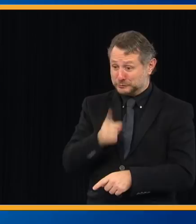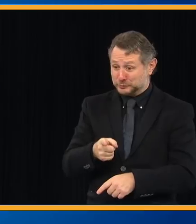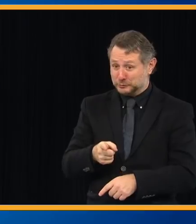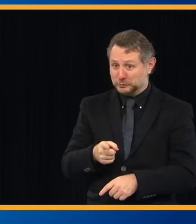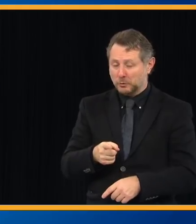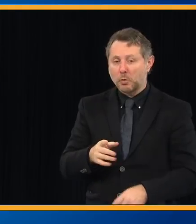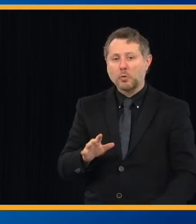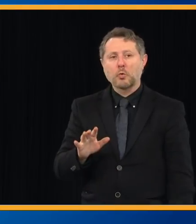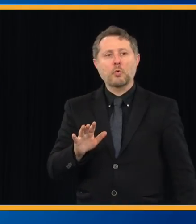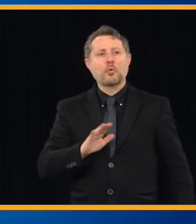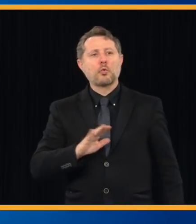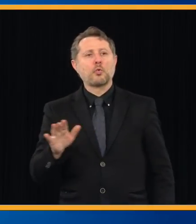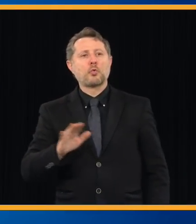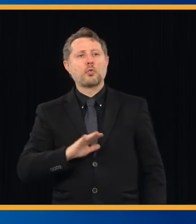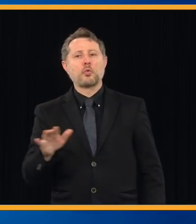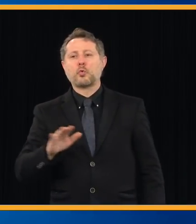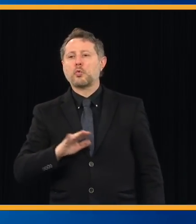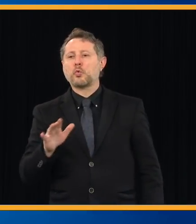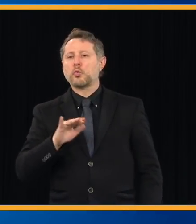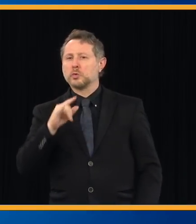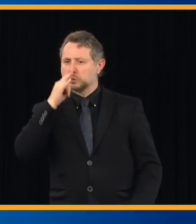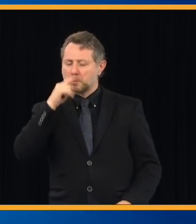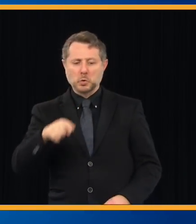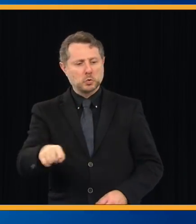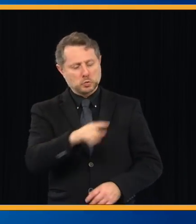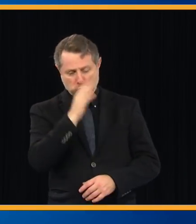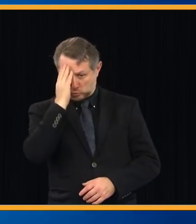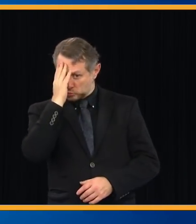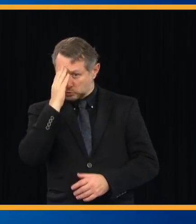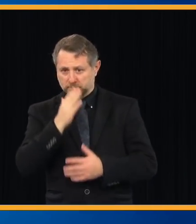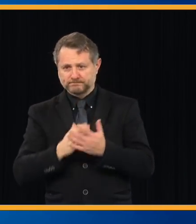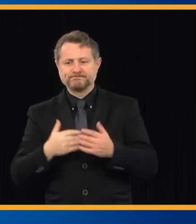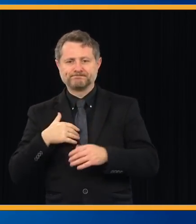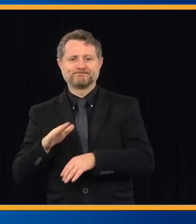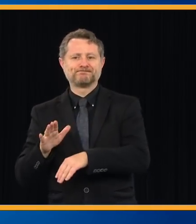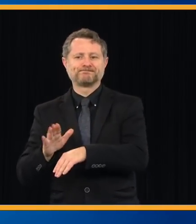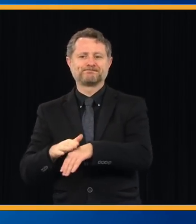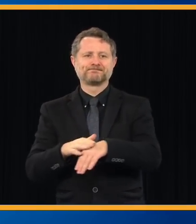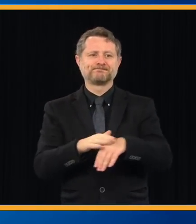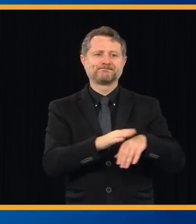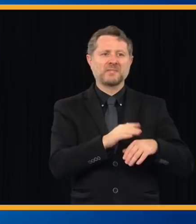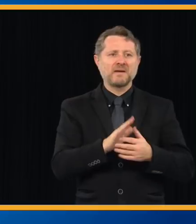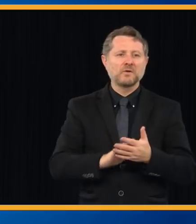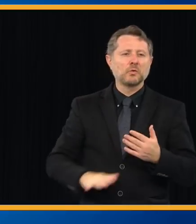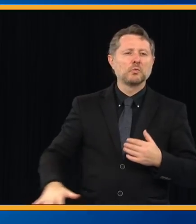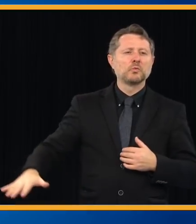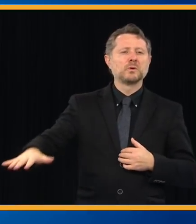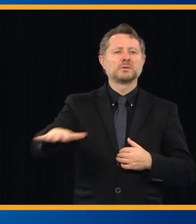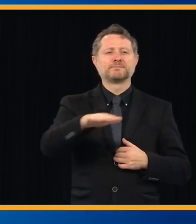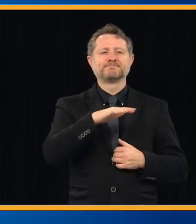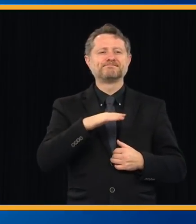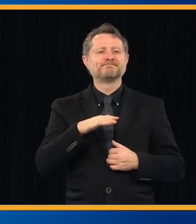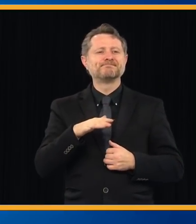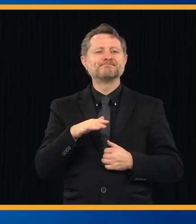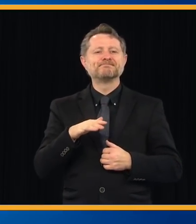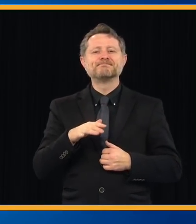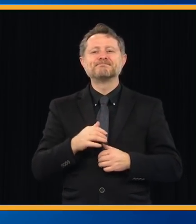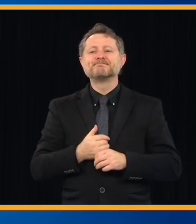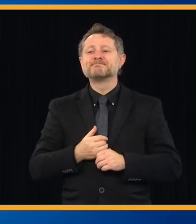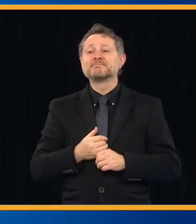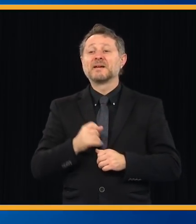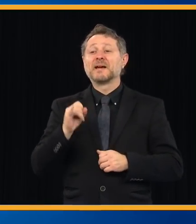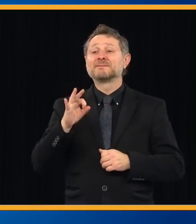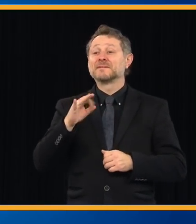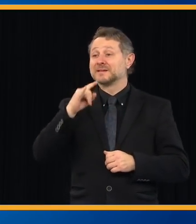old. So caution to all people who, again, may have believed that